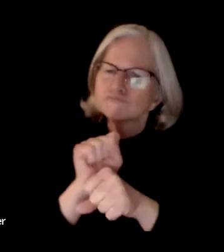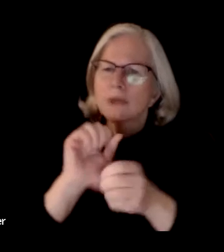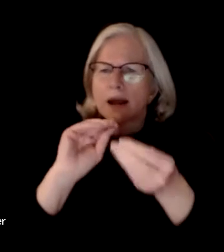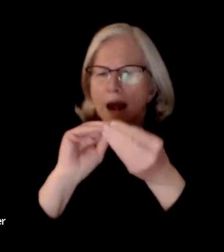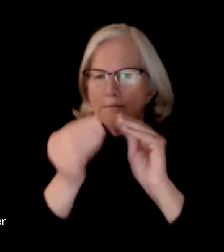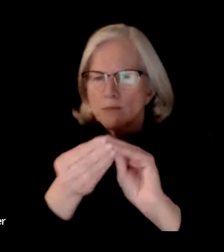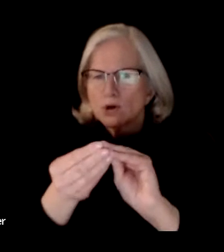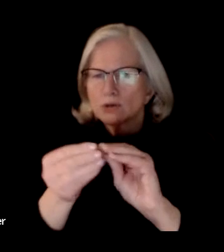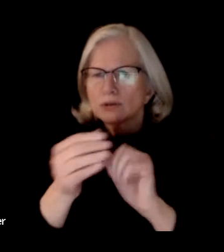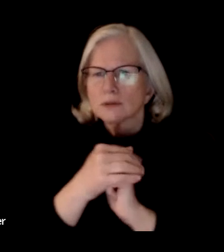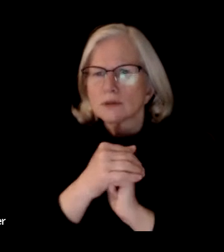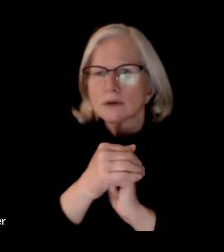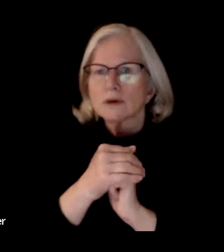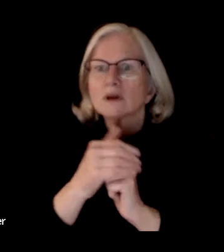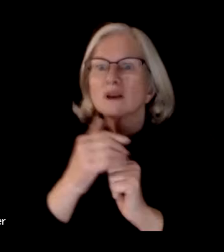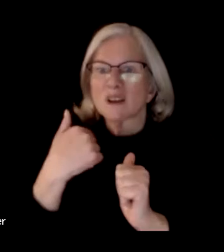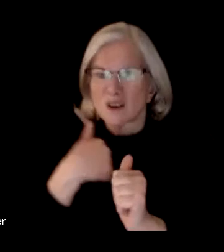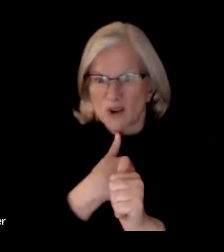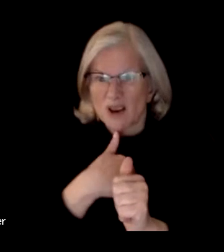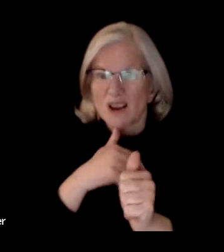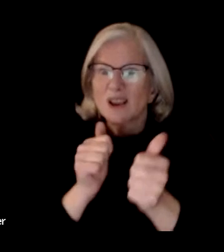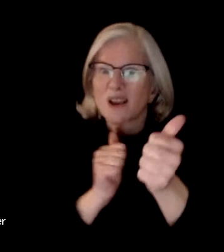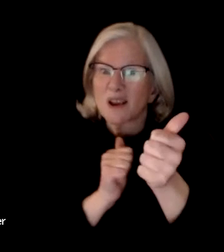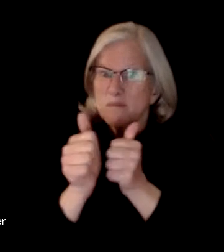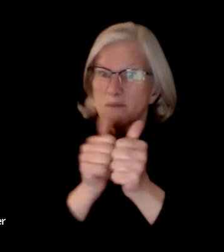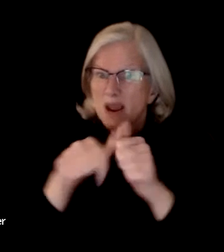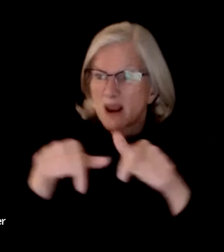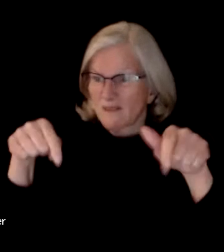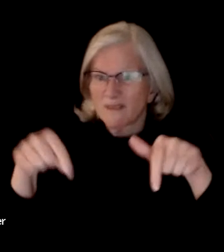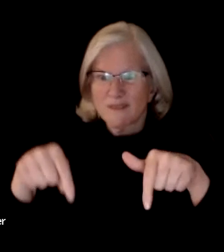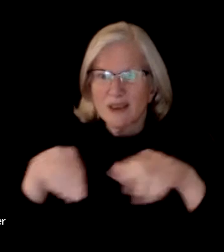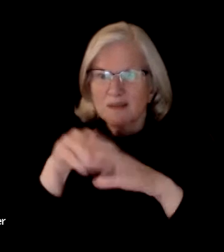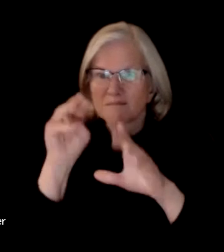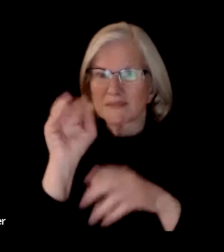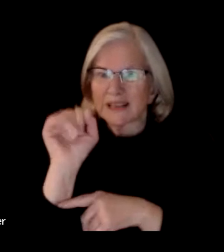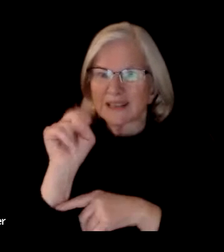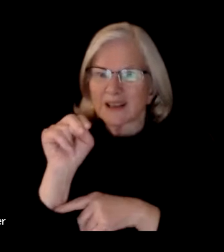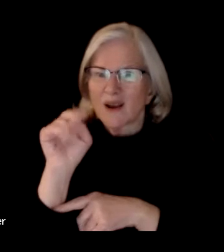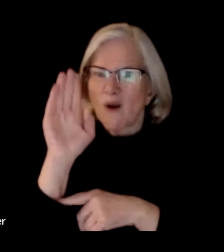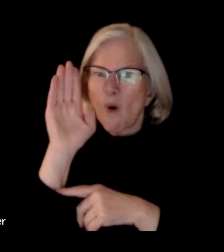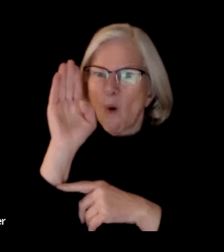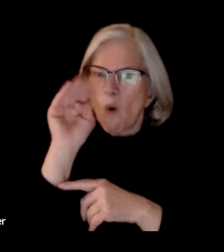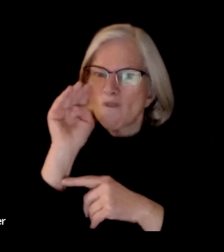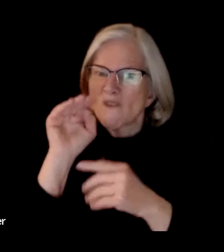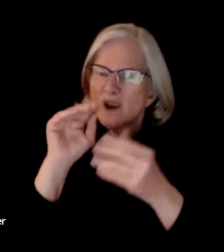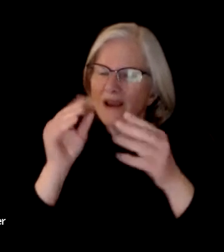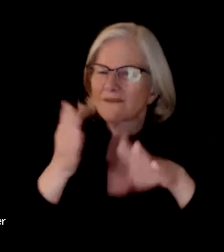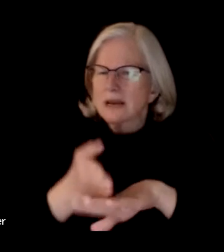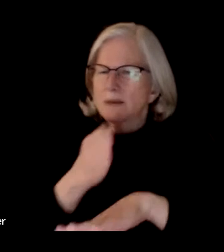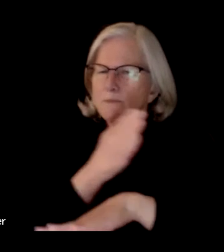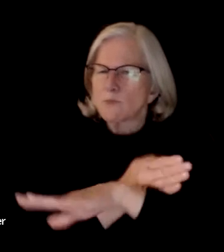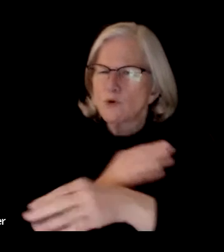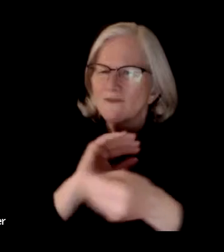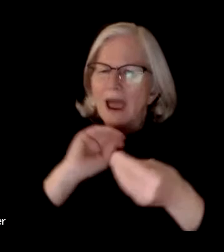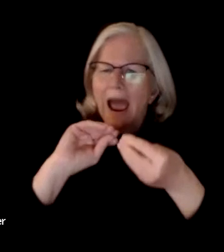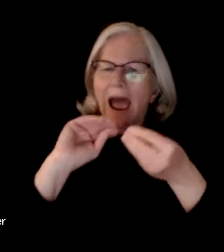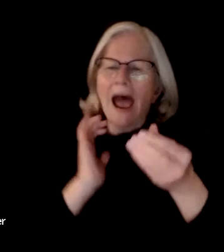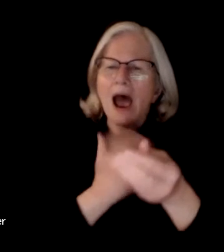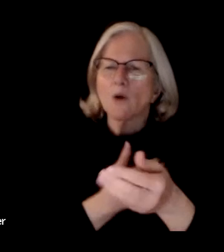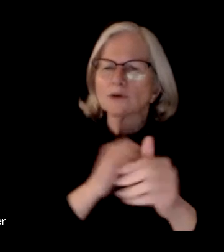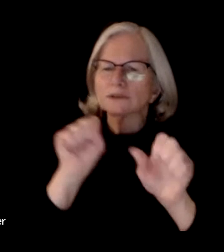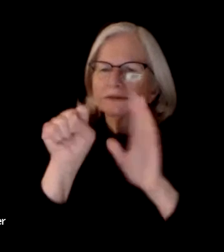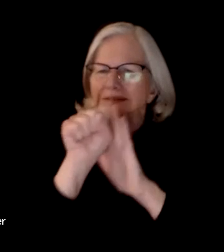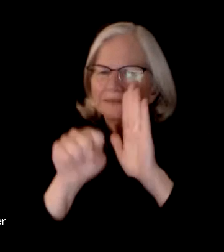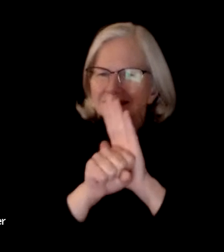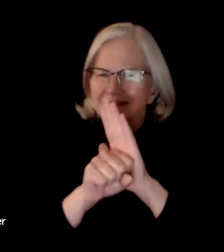bunch and hope and intend to improve in those state-by-state comparisons, even though they're not always apples to